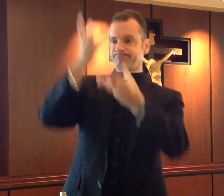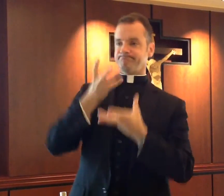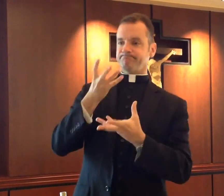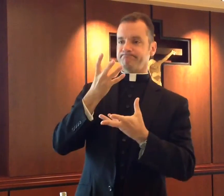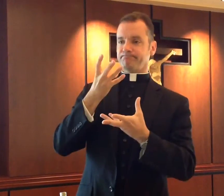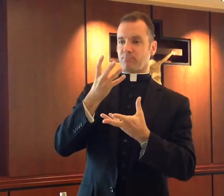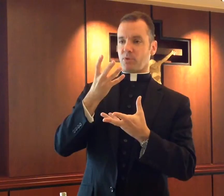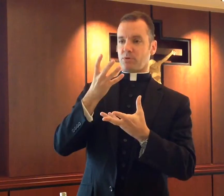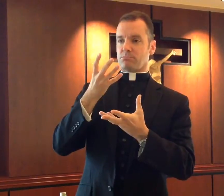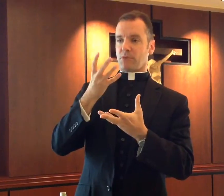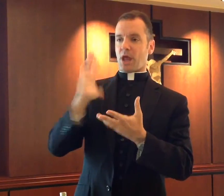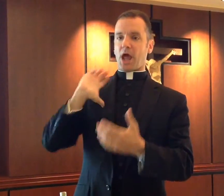Our society informs us